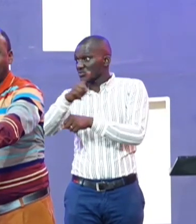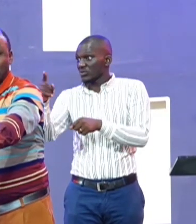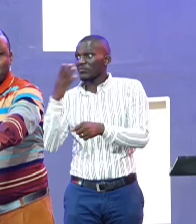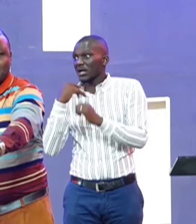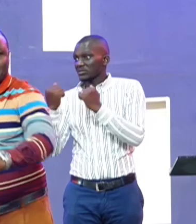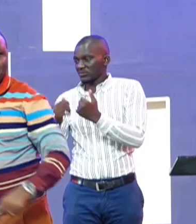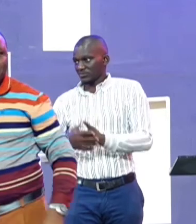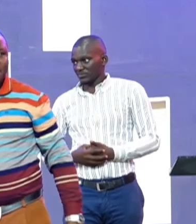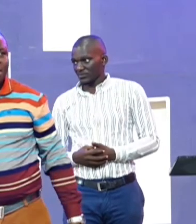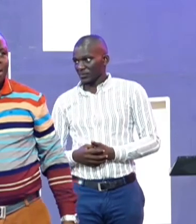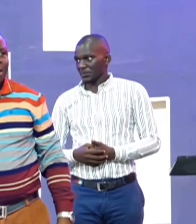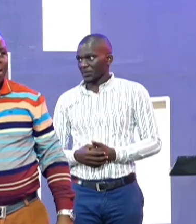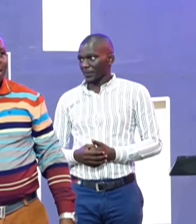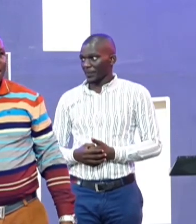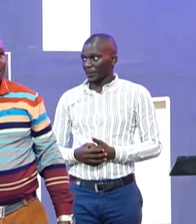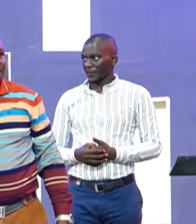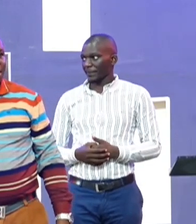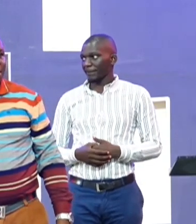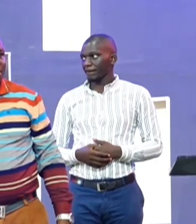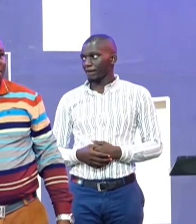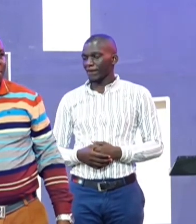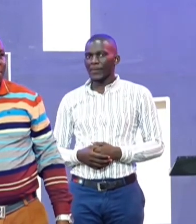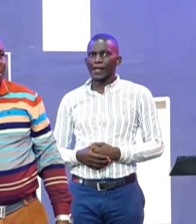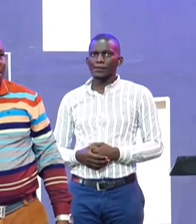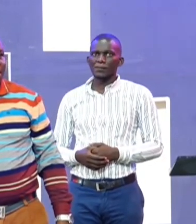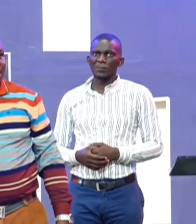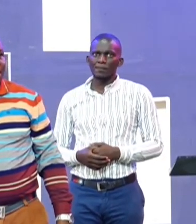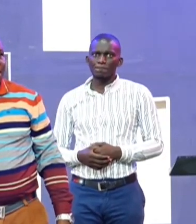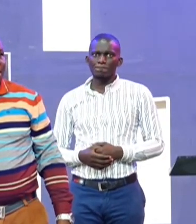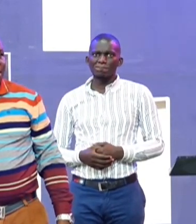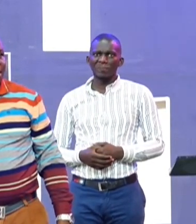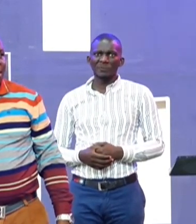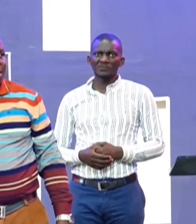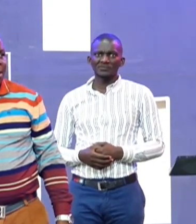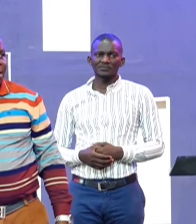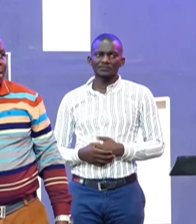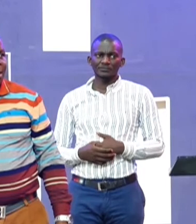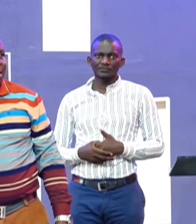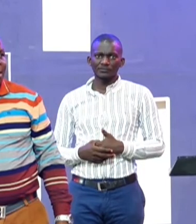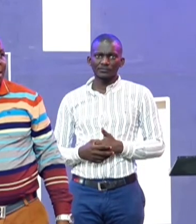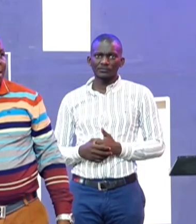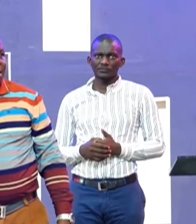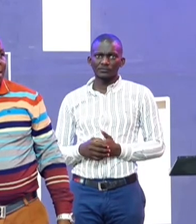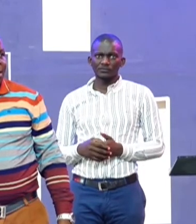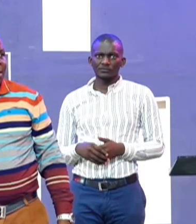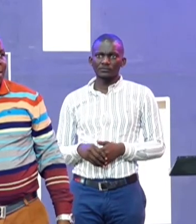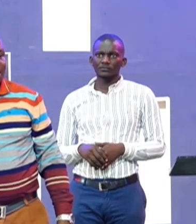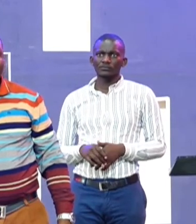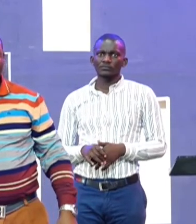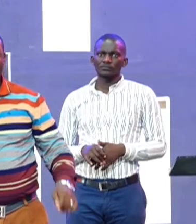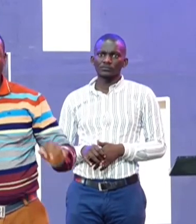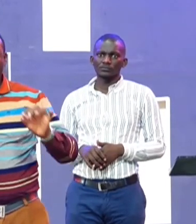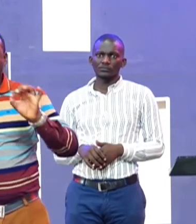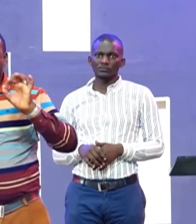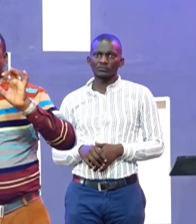I'm not talking about you being in streamlines that everyone will see you, but I'm talking about the ministry that you will do in a secret that only